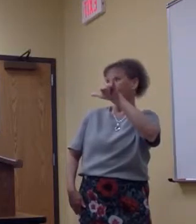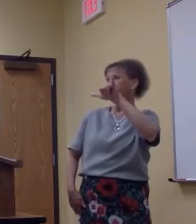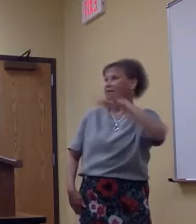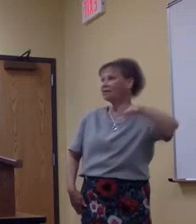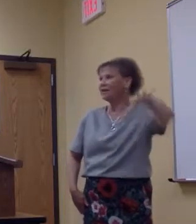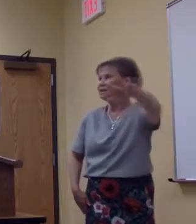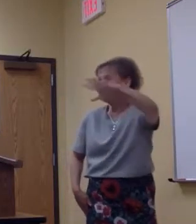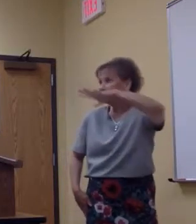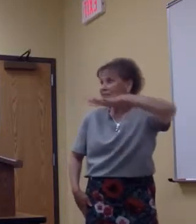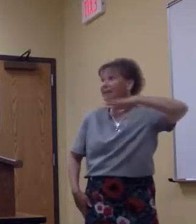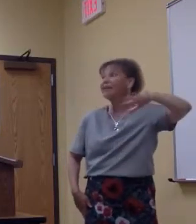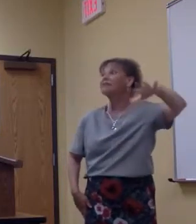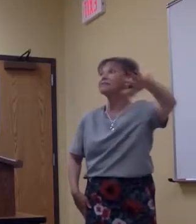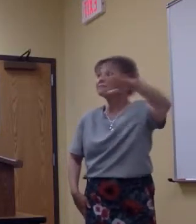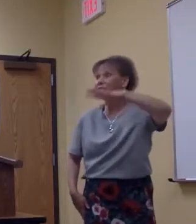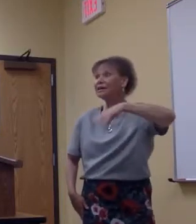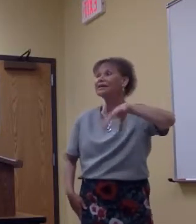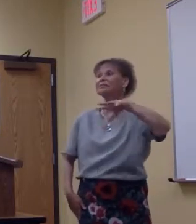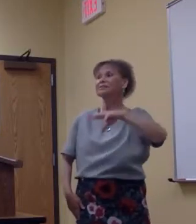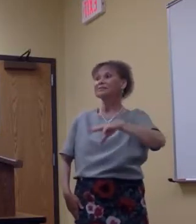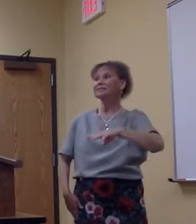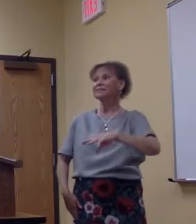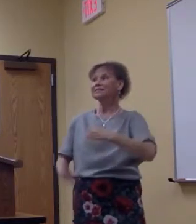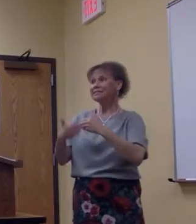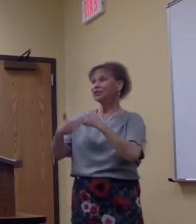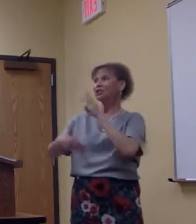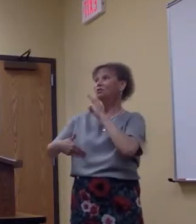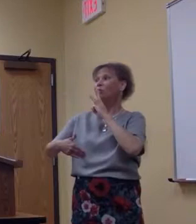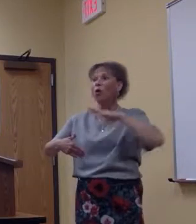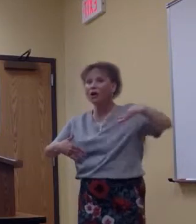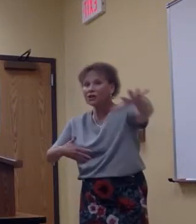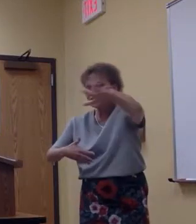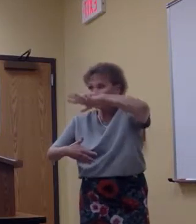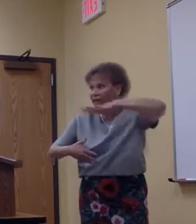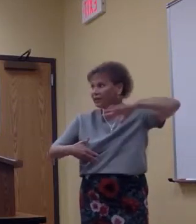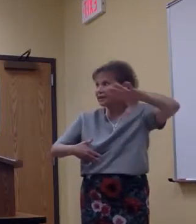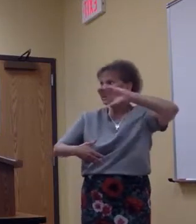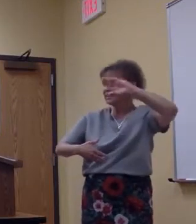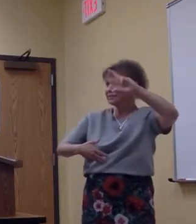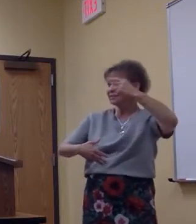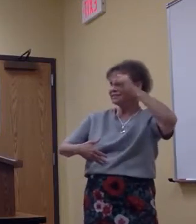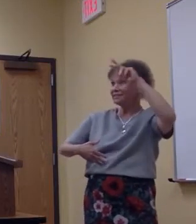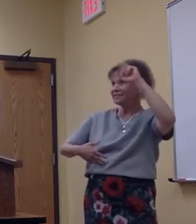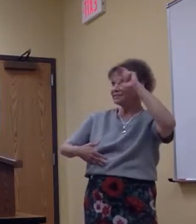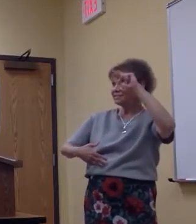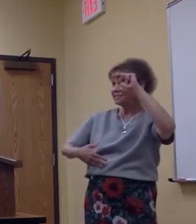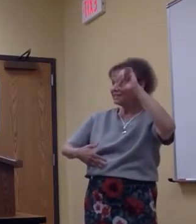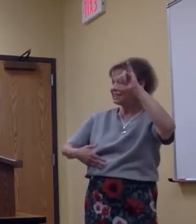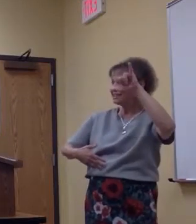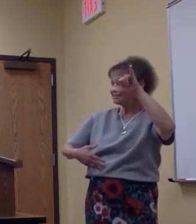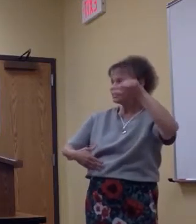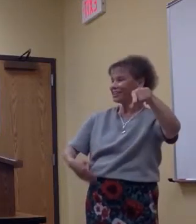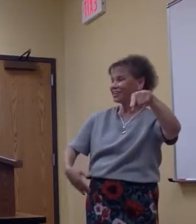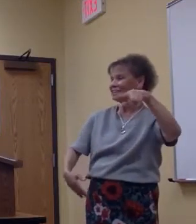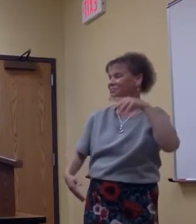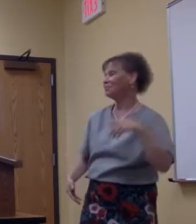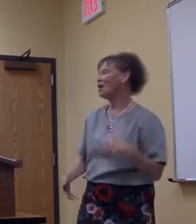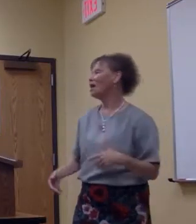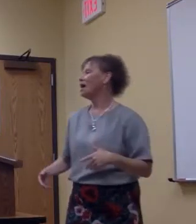Cheney, like Cheney Lake, all right? Near water area, Cheney, all